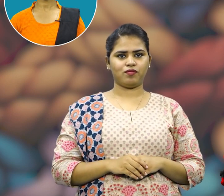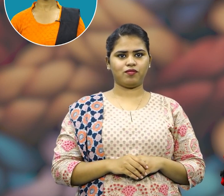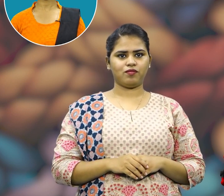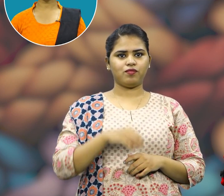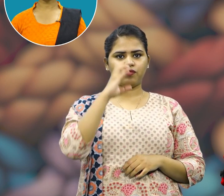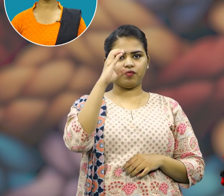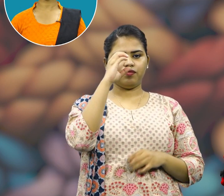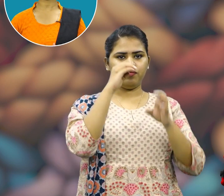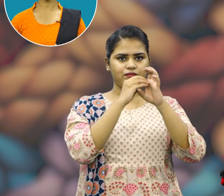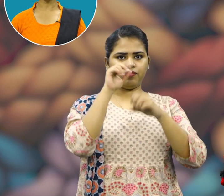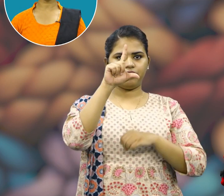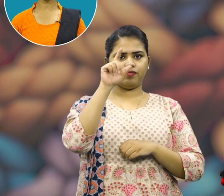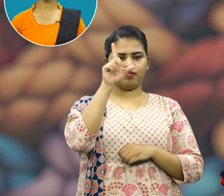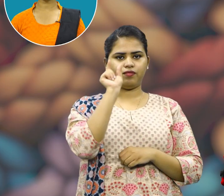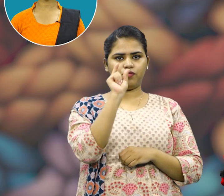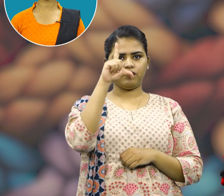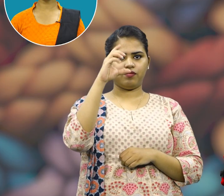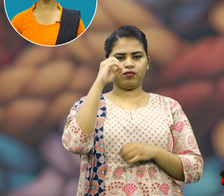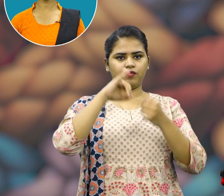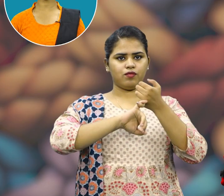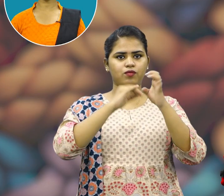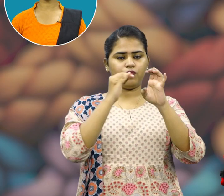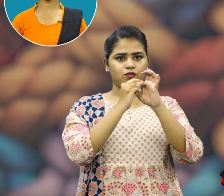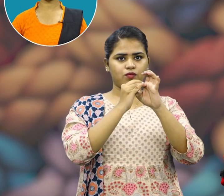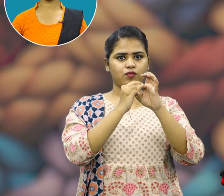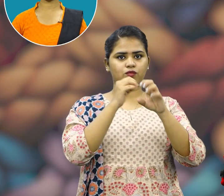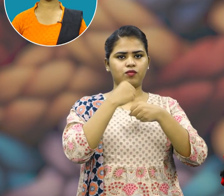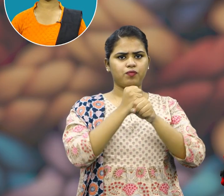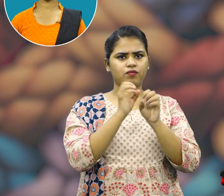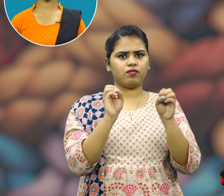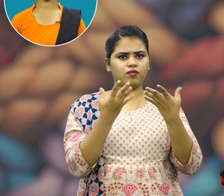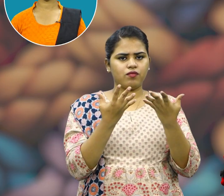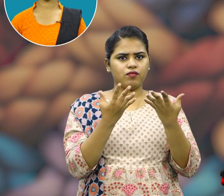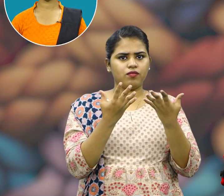Cellulose is made up of large number of glucose units.